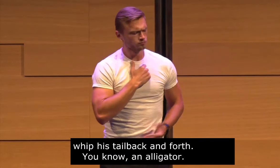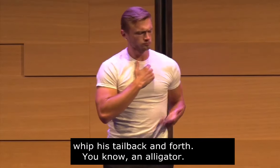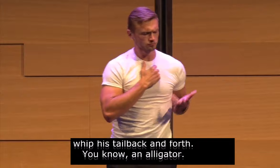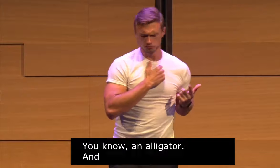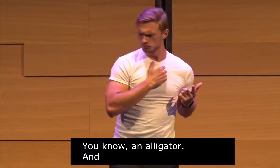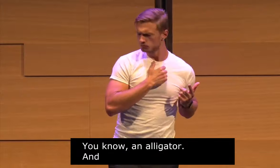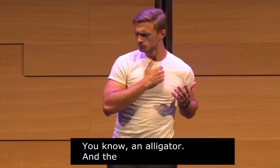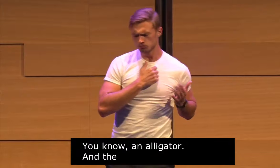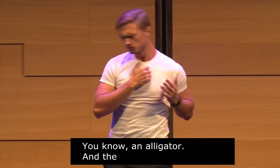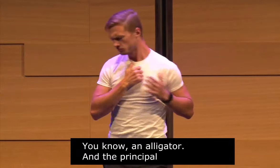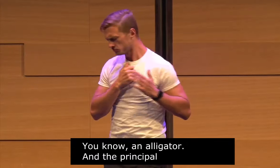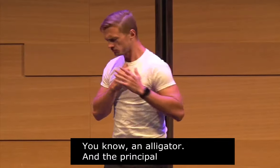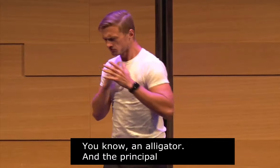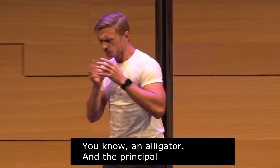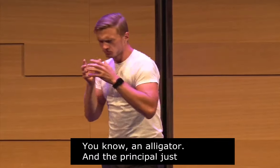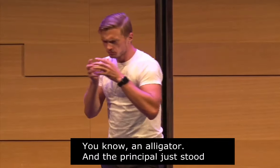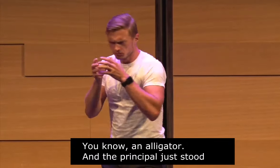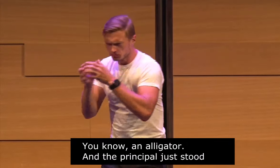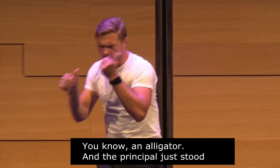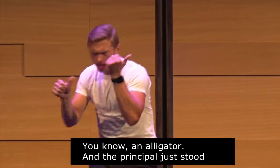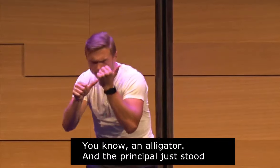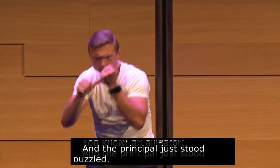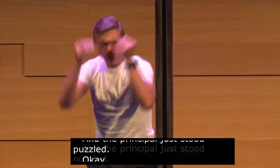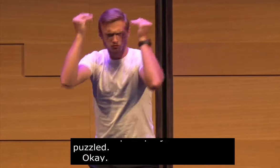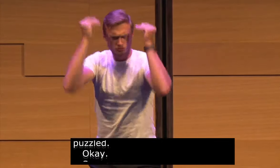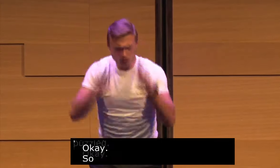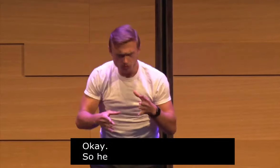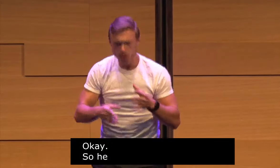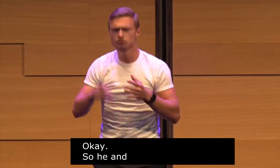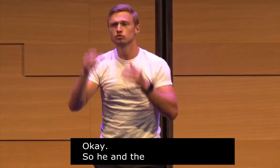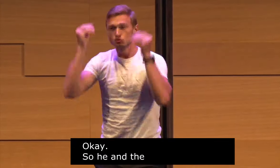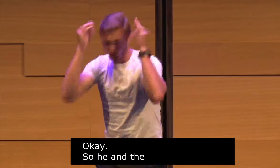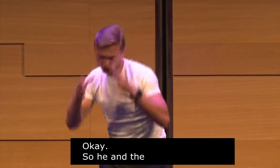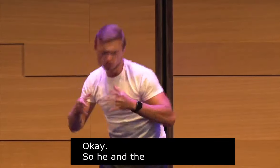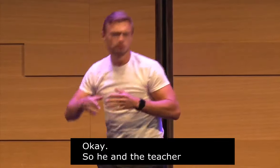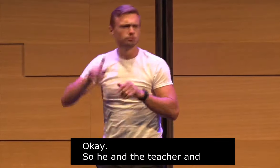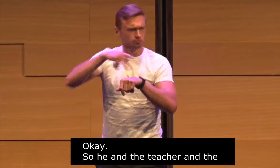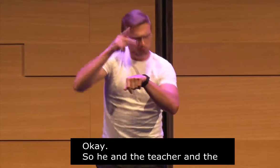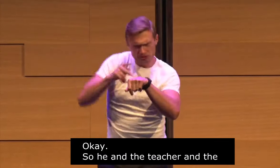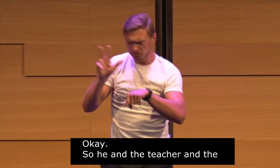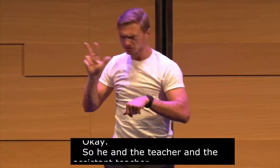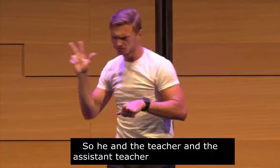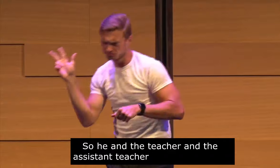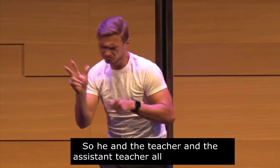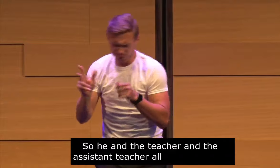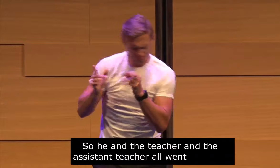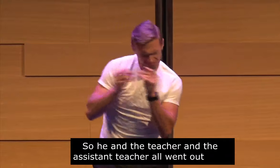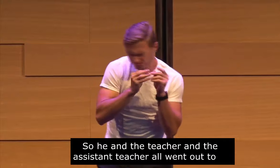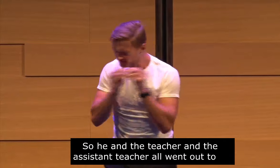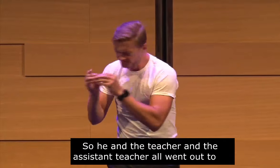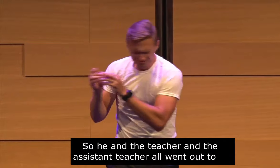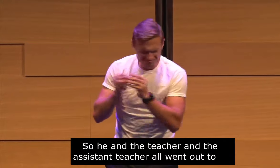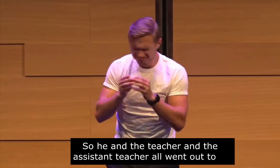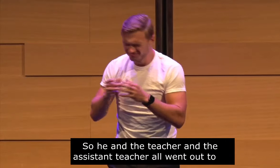And the principal just stood puzzled. Okay. So he and the teacher and the assistant teacher all went out to discuss